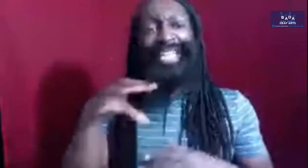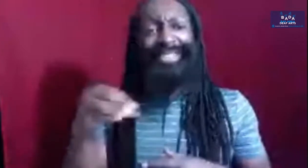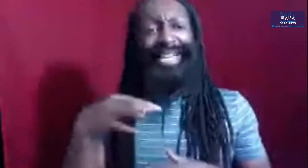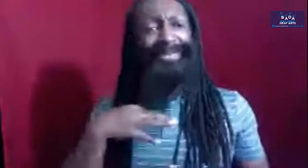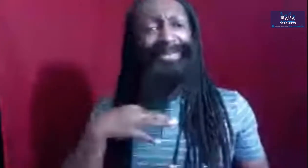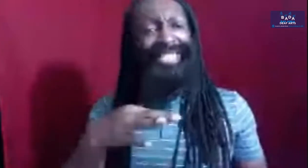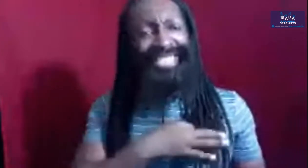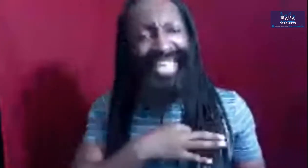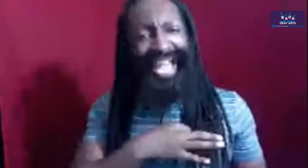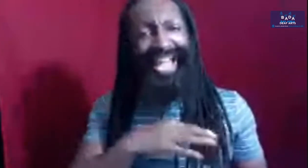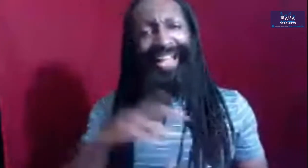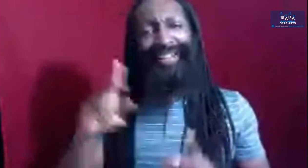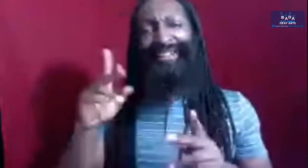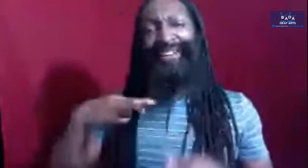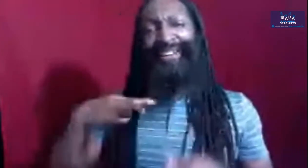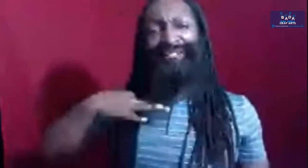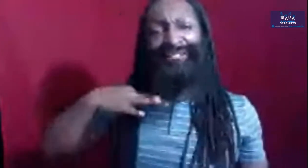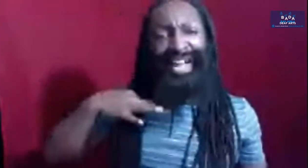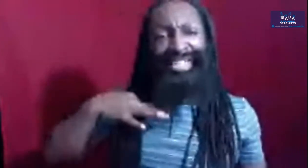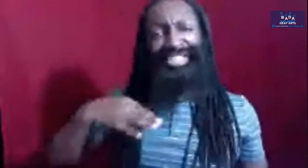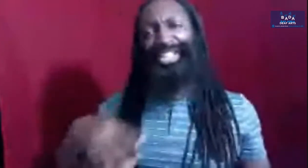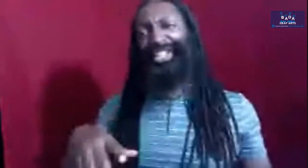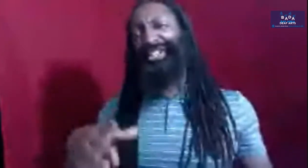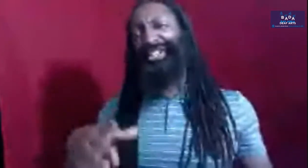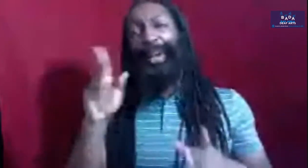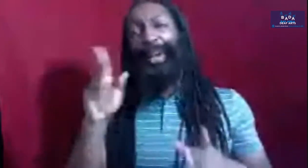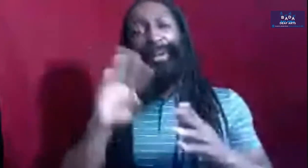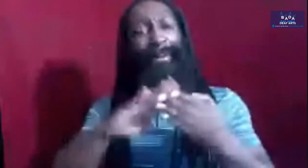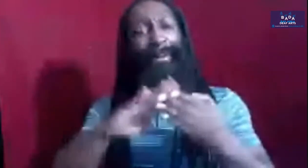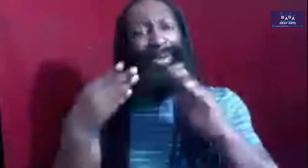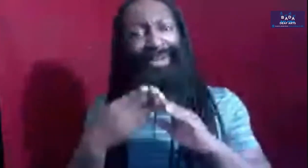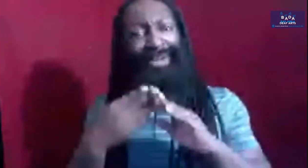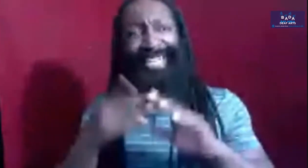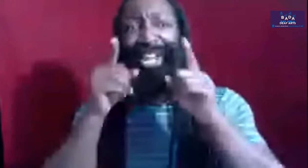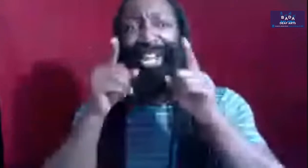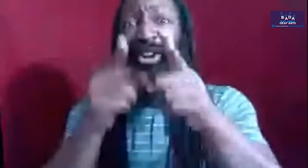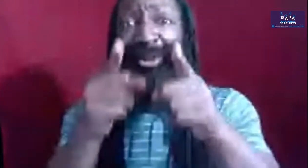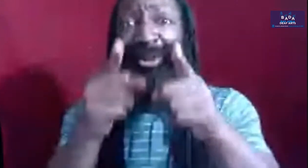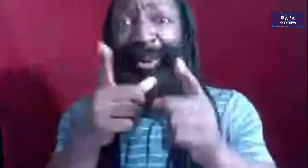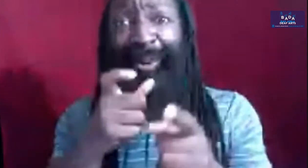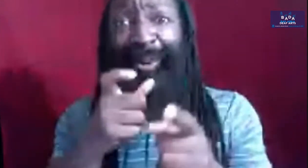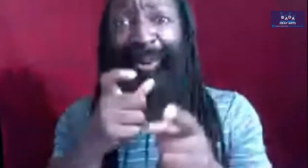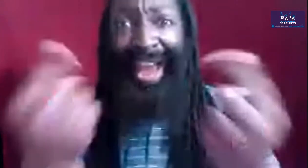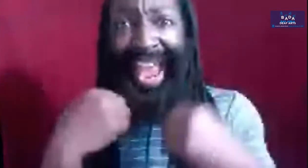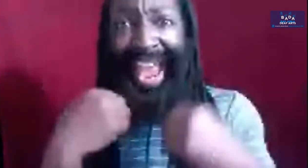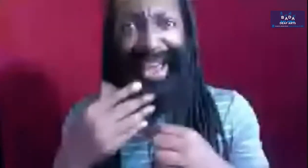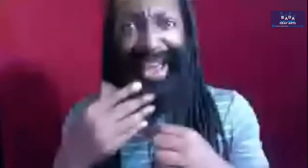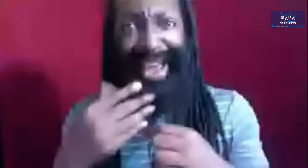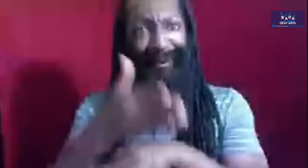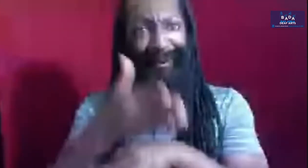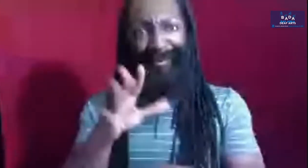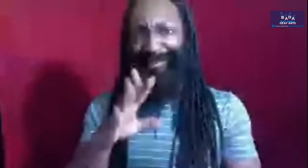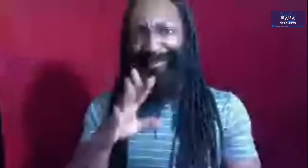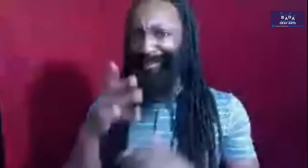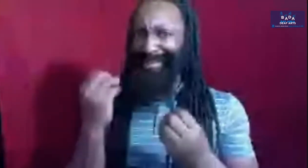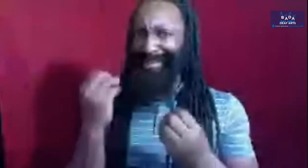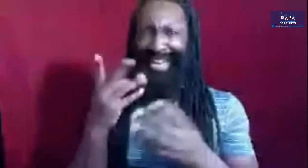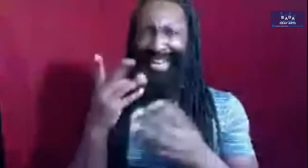So thank you, Urban Jazz Dance Company staff, the volunteers, the community, and you who